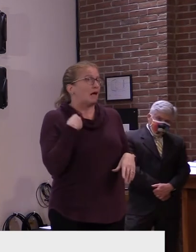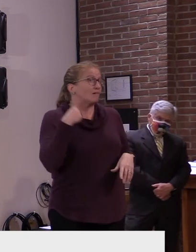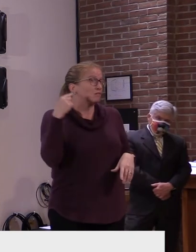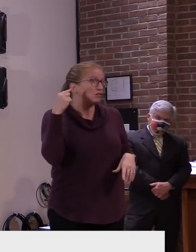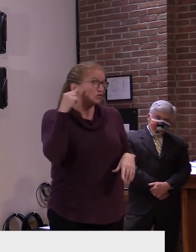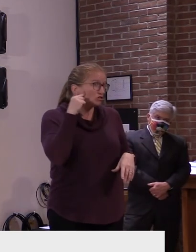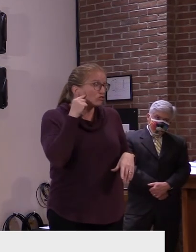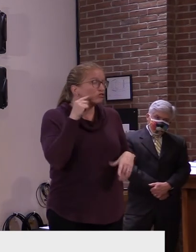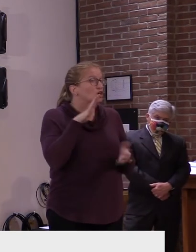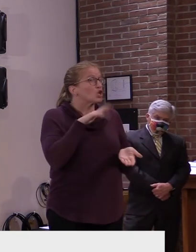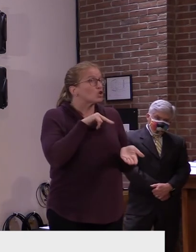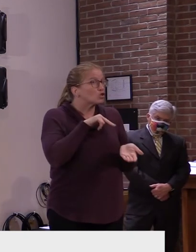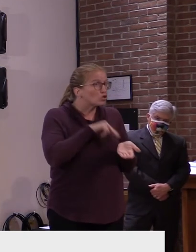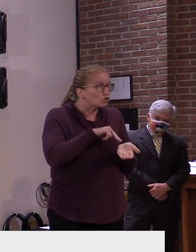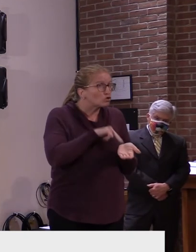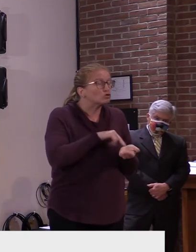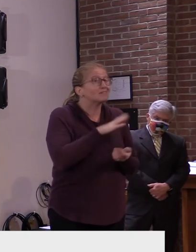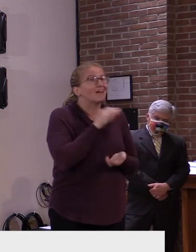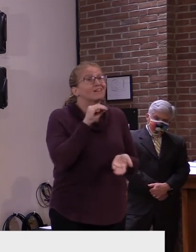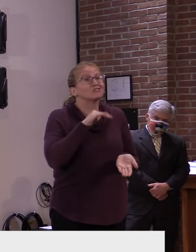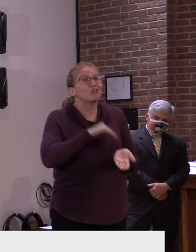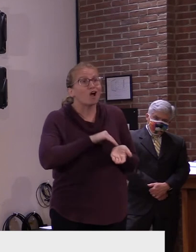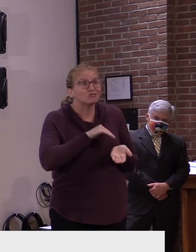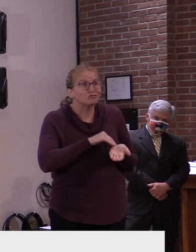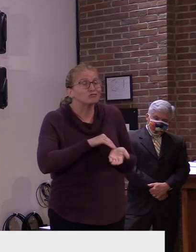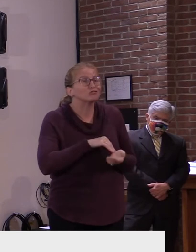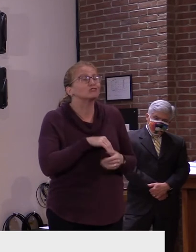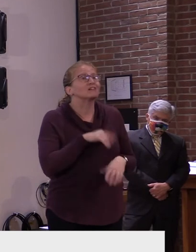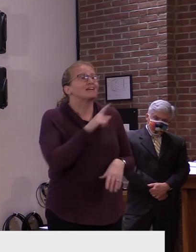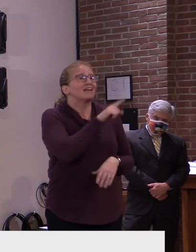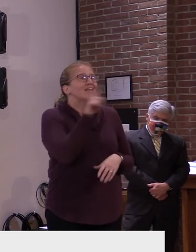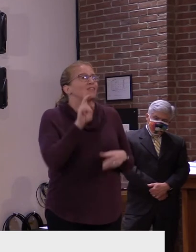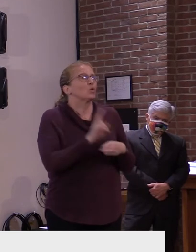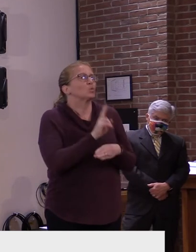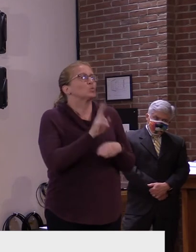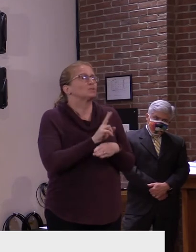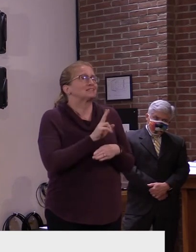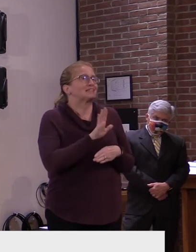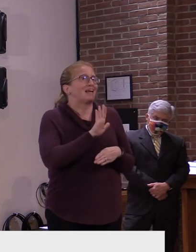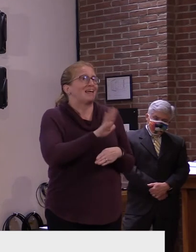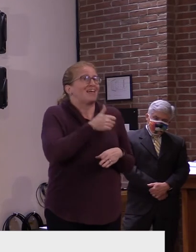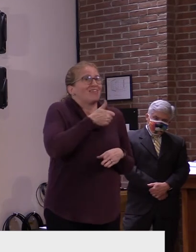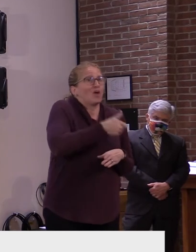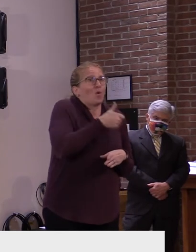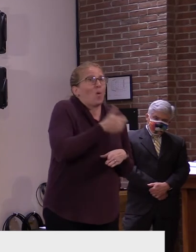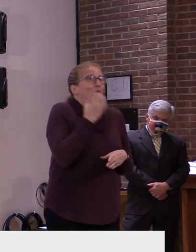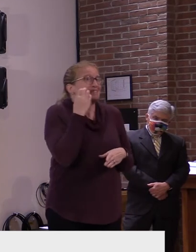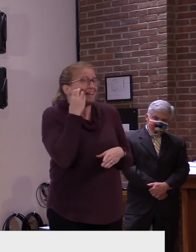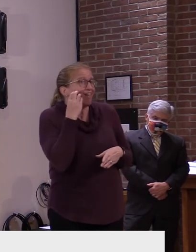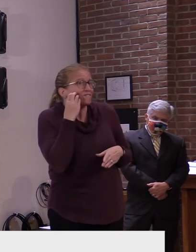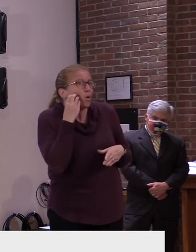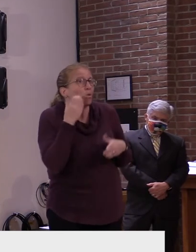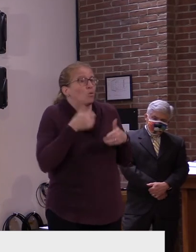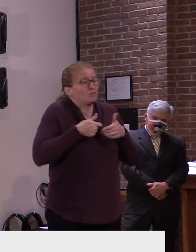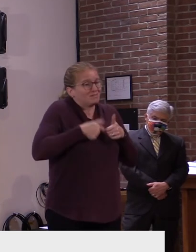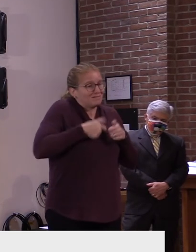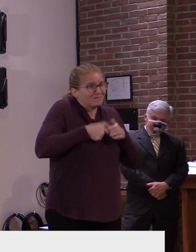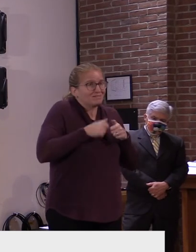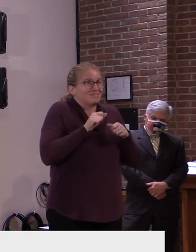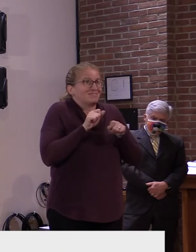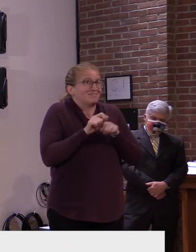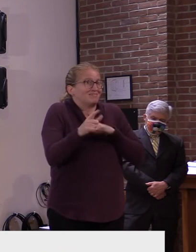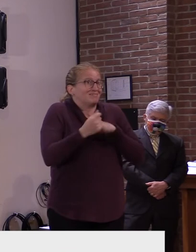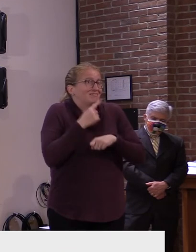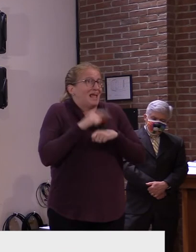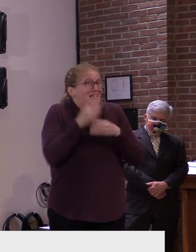and doctor staff are using personal cell phones and texting medical information from one to another